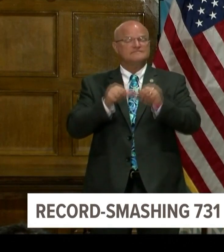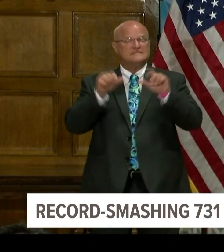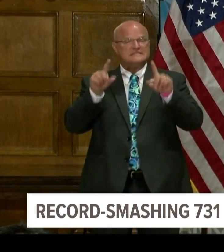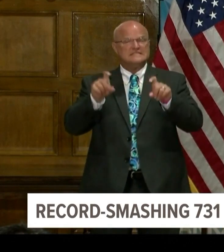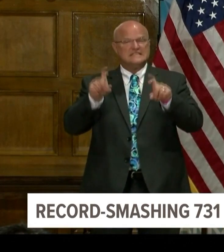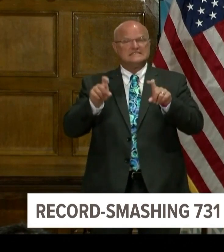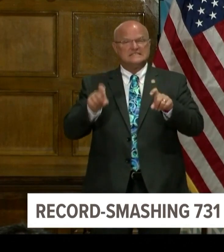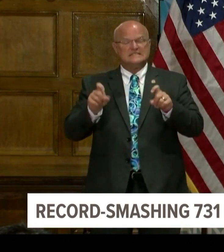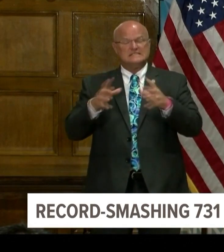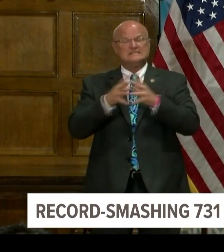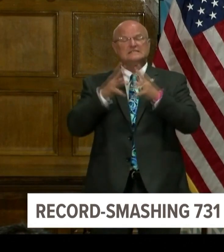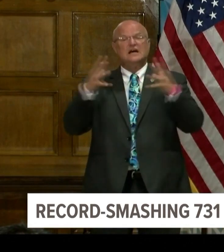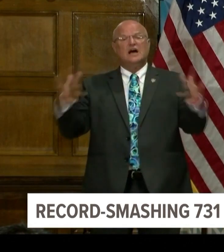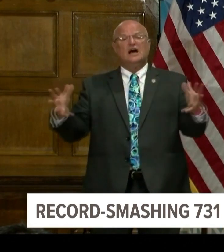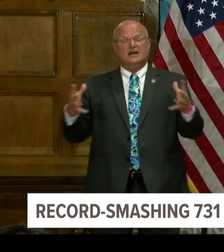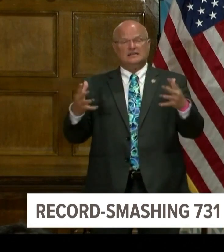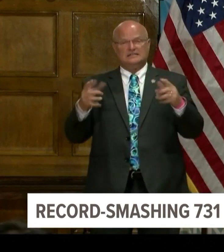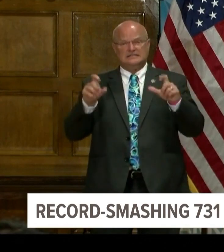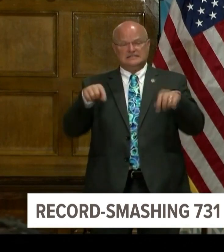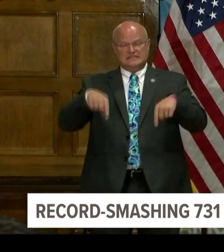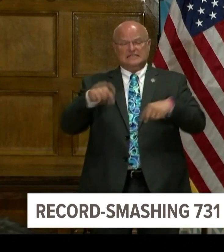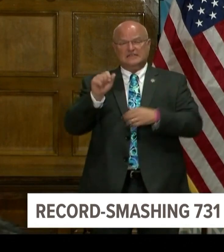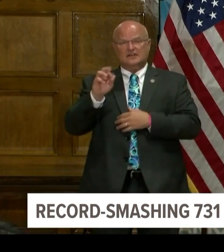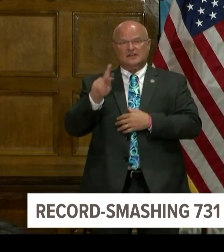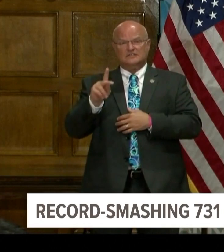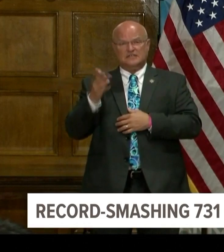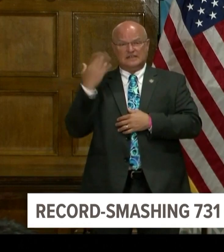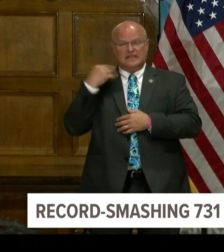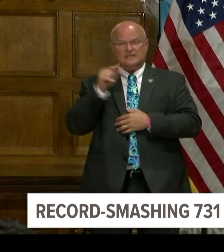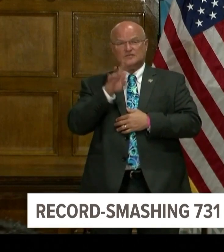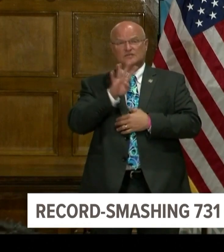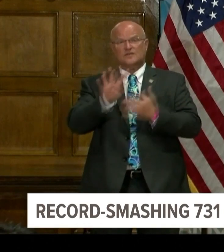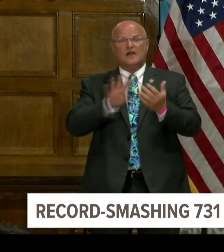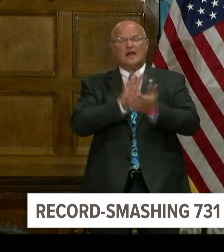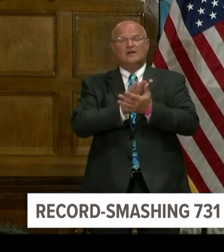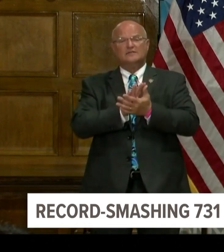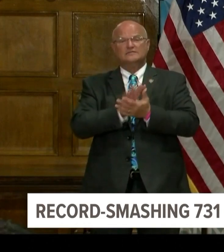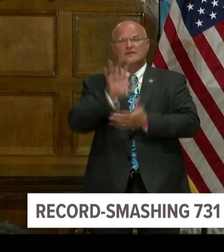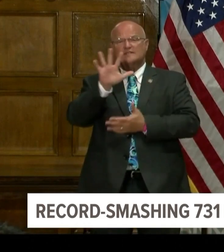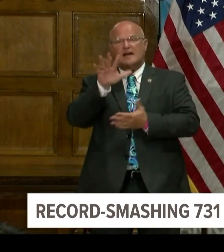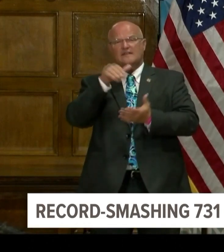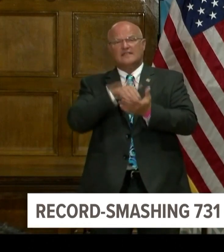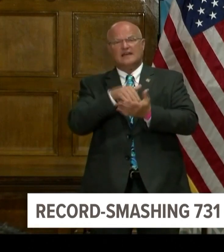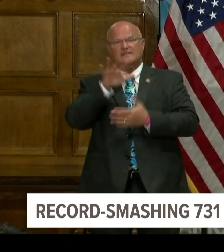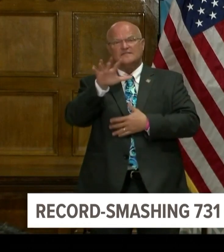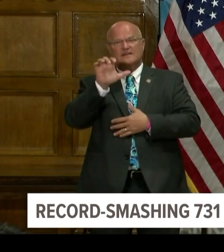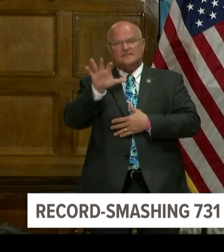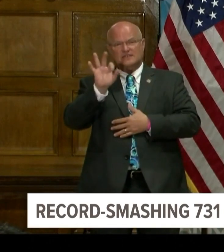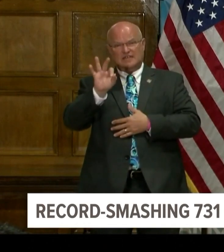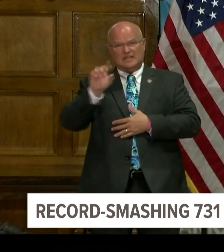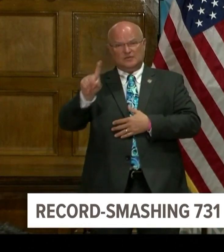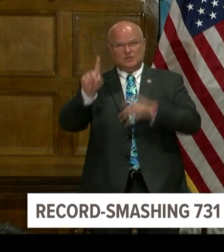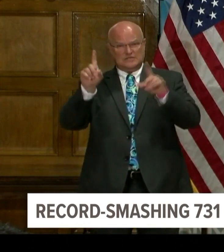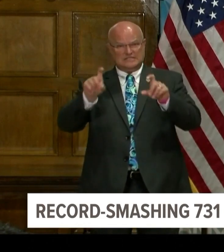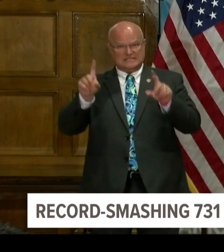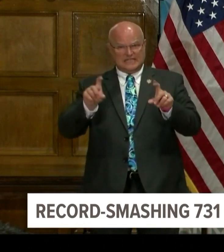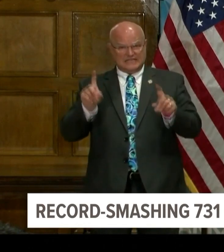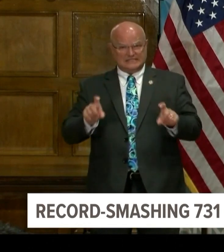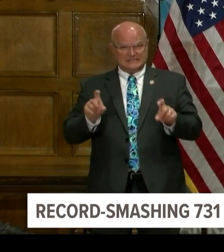do an extraordinary amount of testing in Arkansas. Last 24 hours we've done 5,591